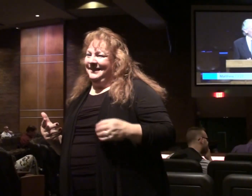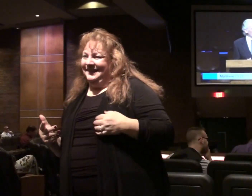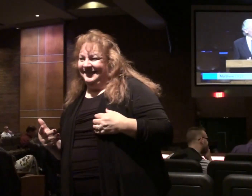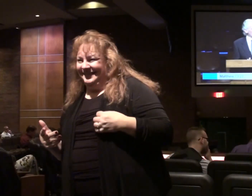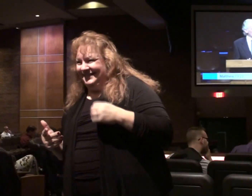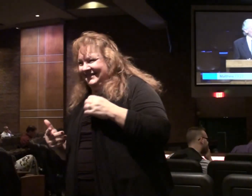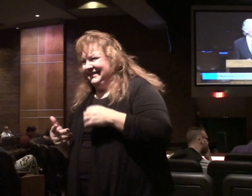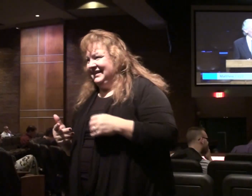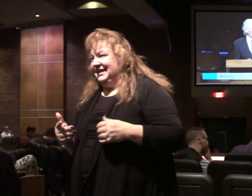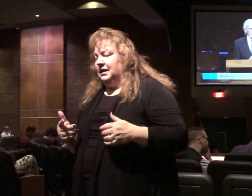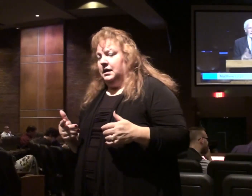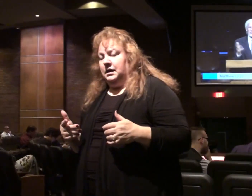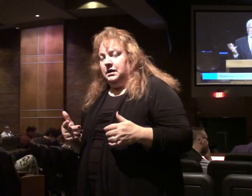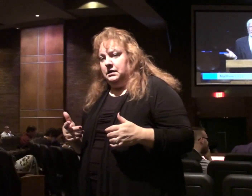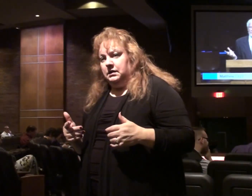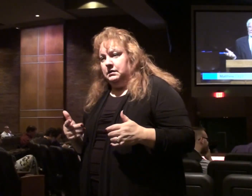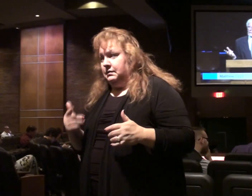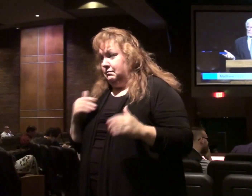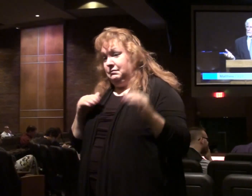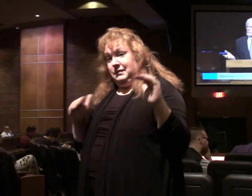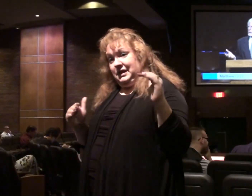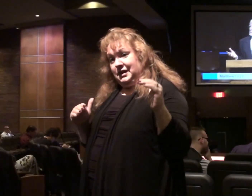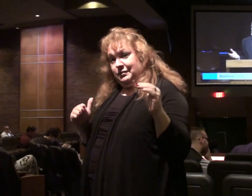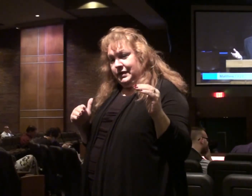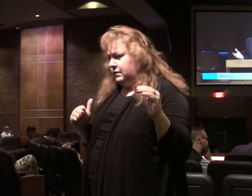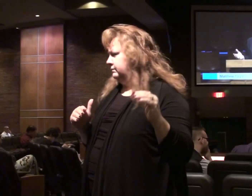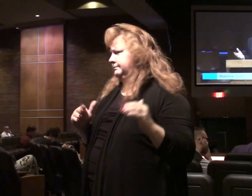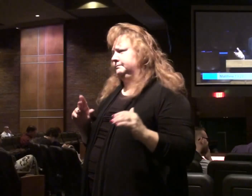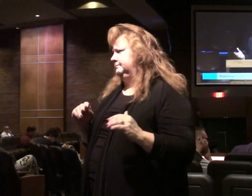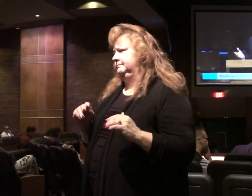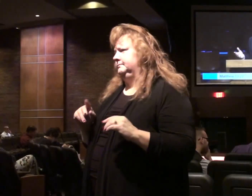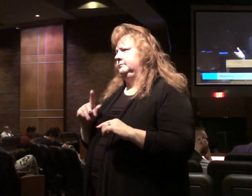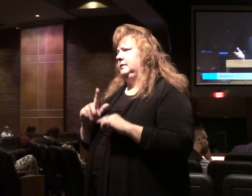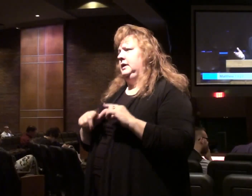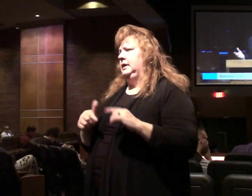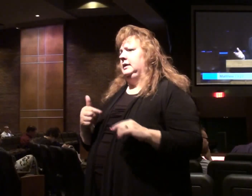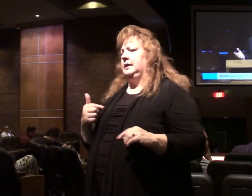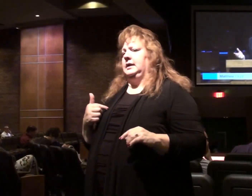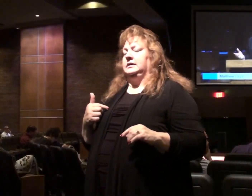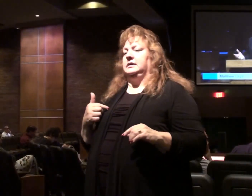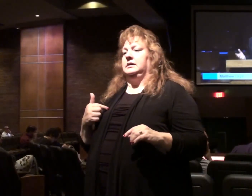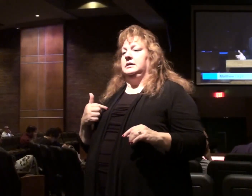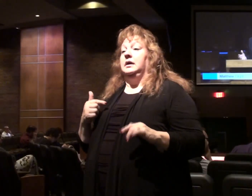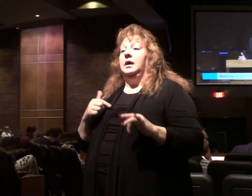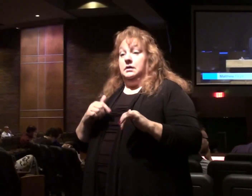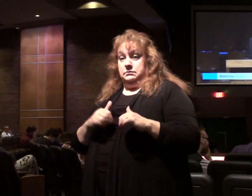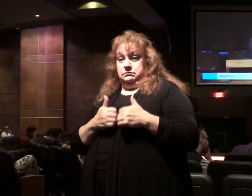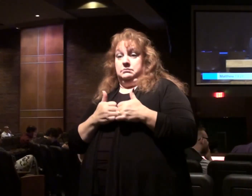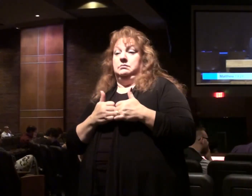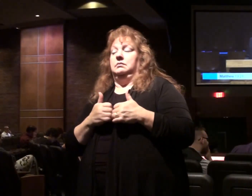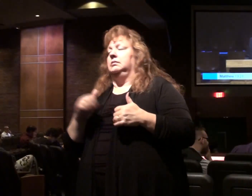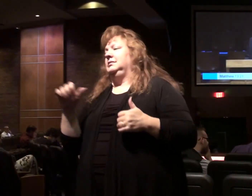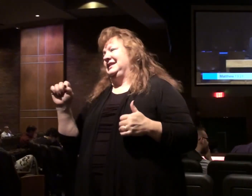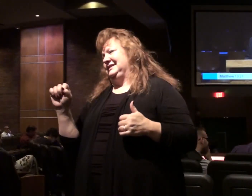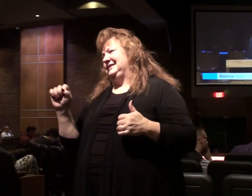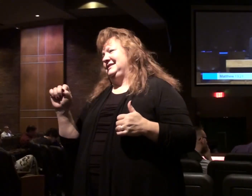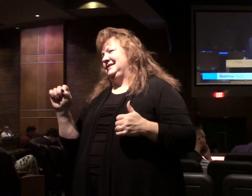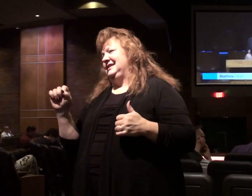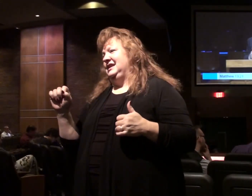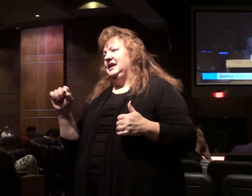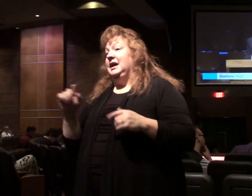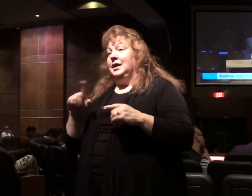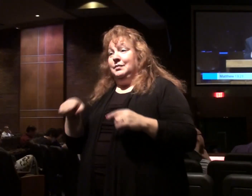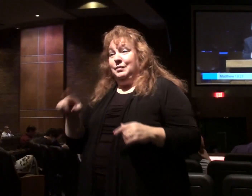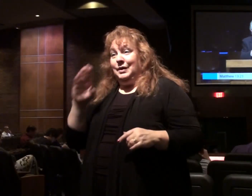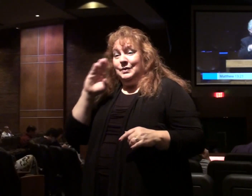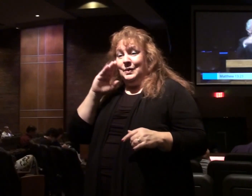I mean, is it amazing? I can't compare myself to someone else. I can be challenged. But you